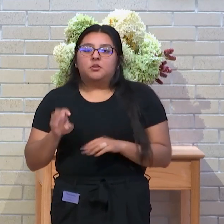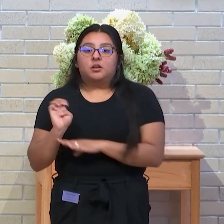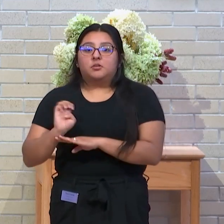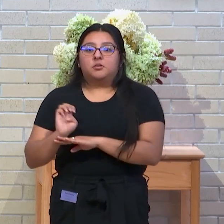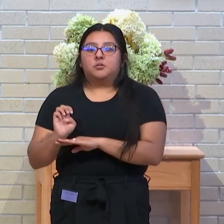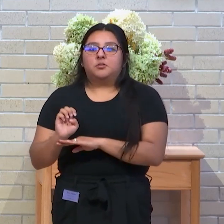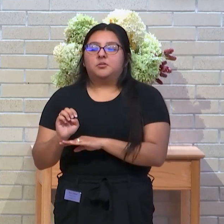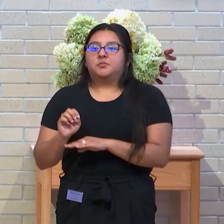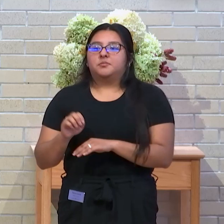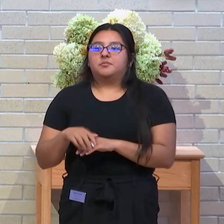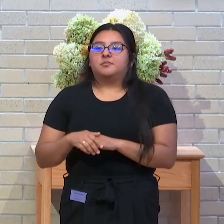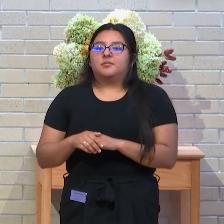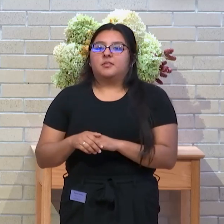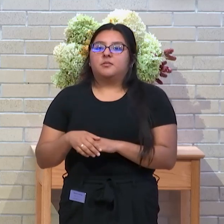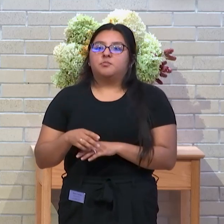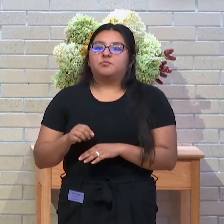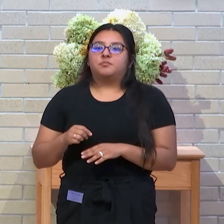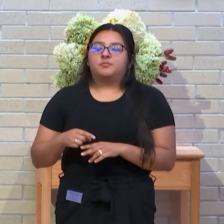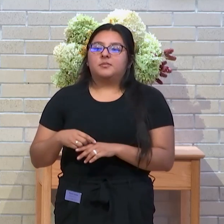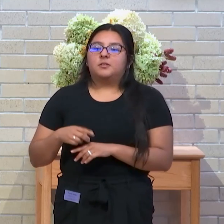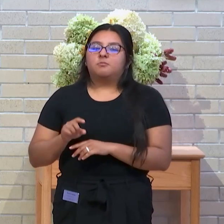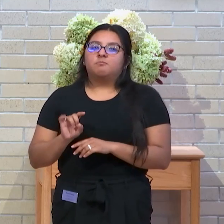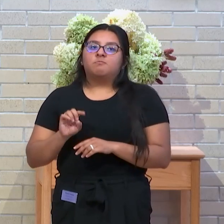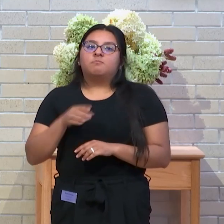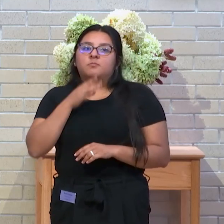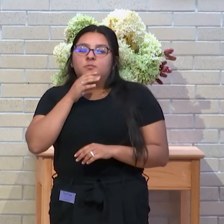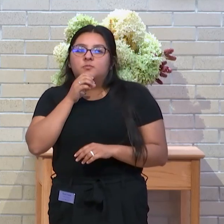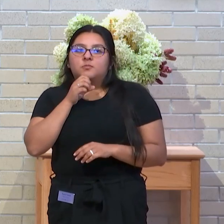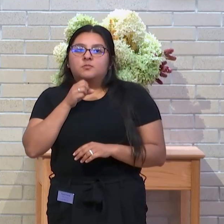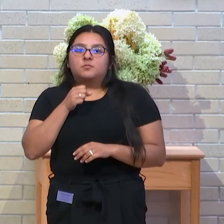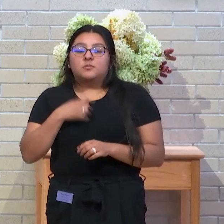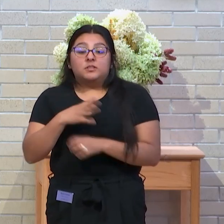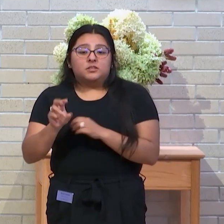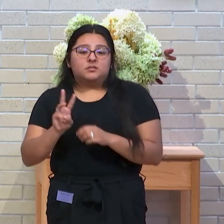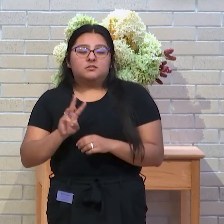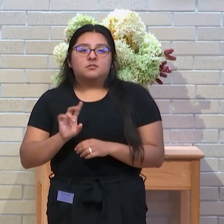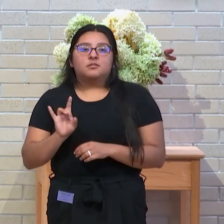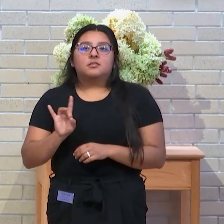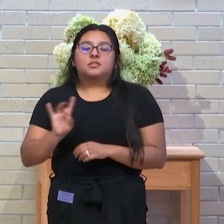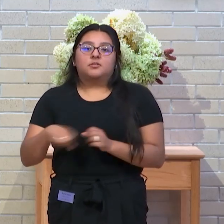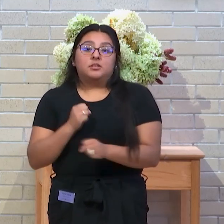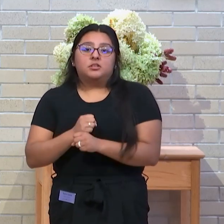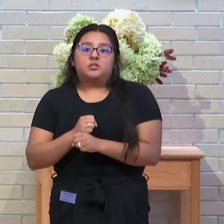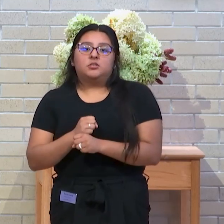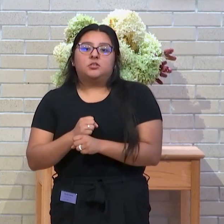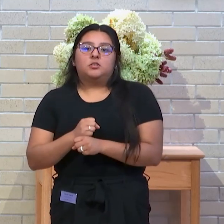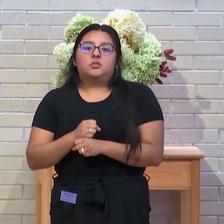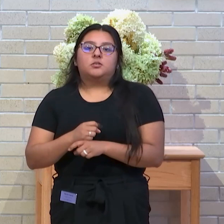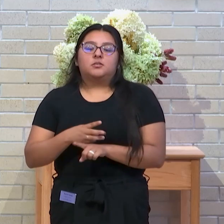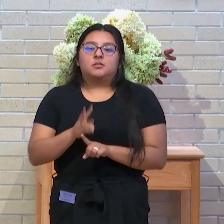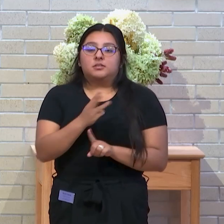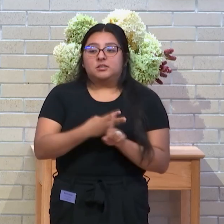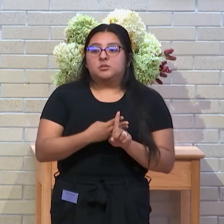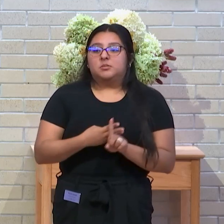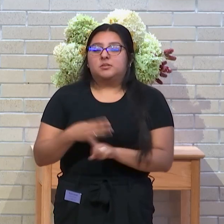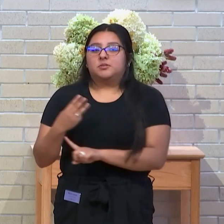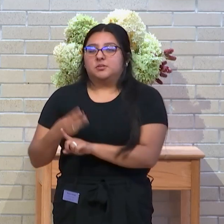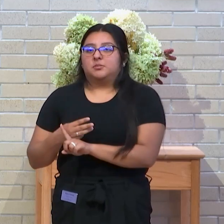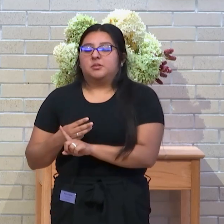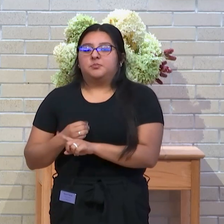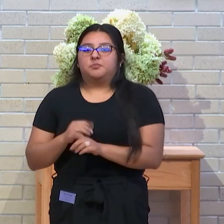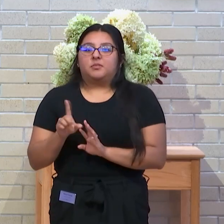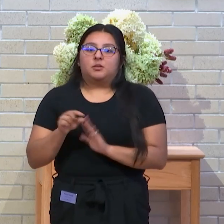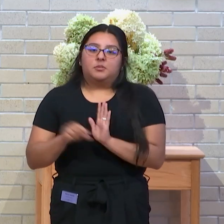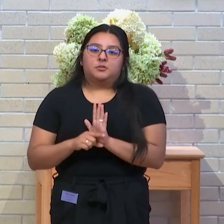to Ecuador, where we spent 7 years, living 6 months each year in Goshen. That's just some background about where I'm